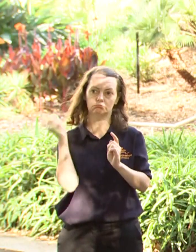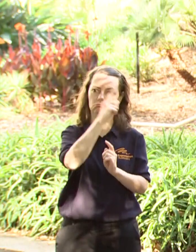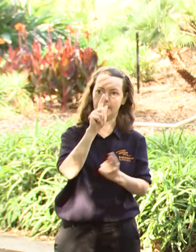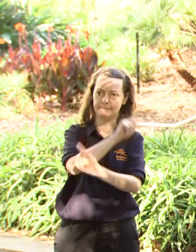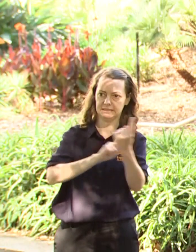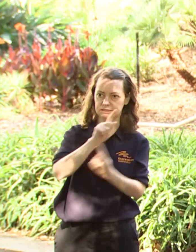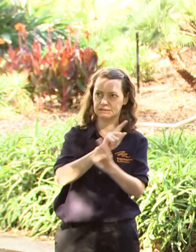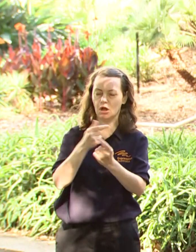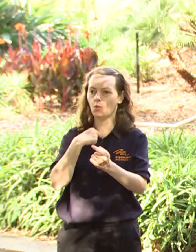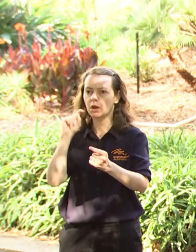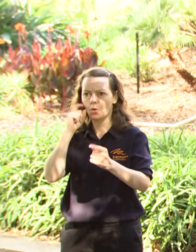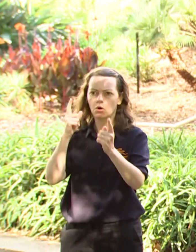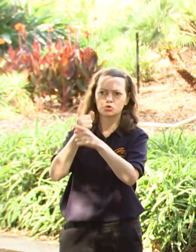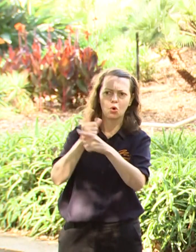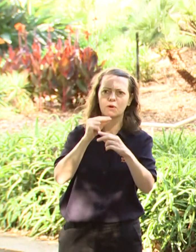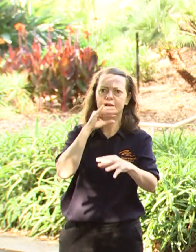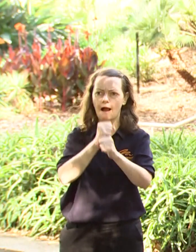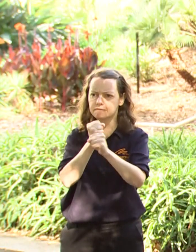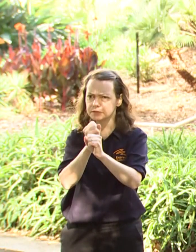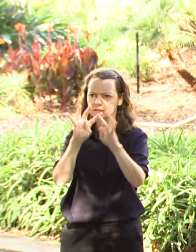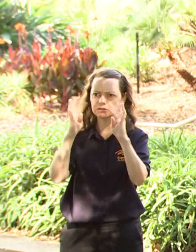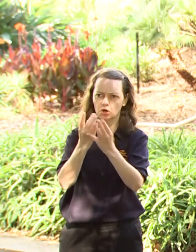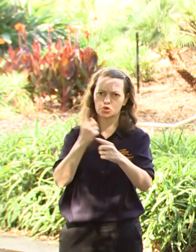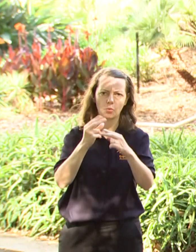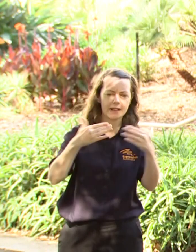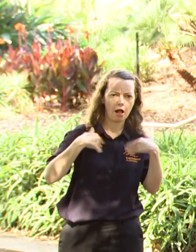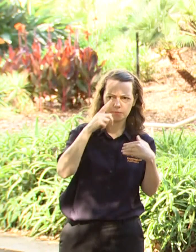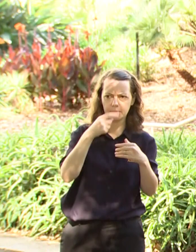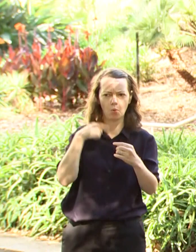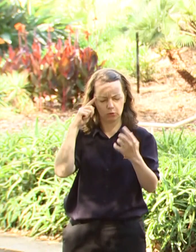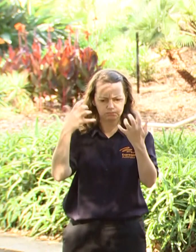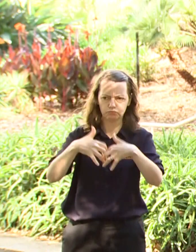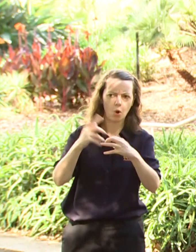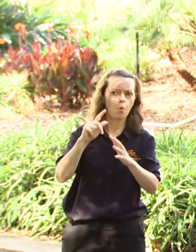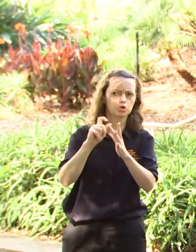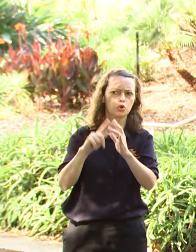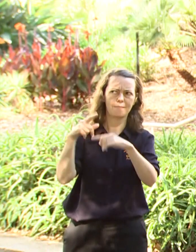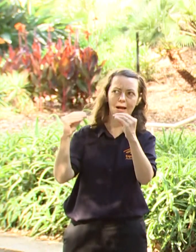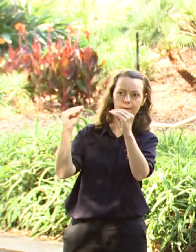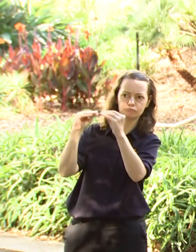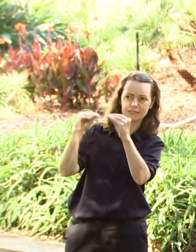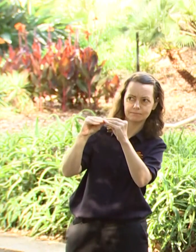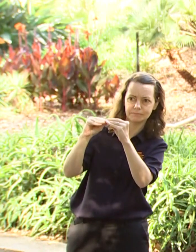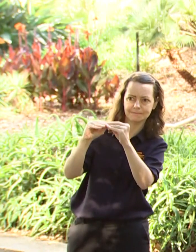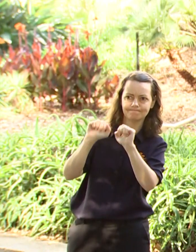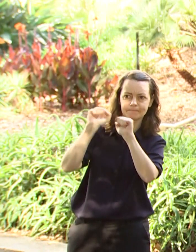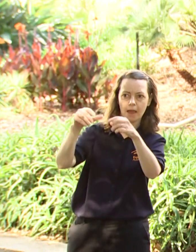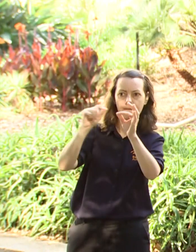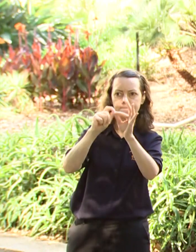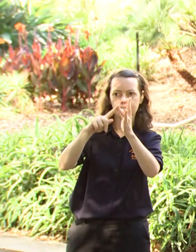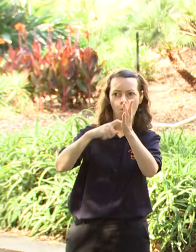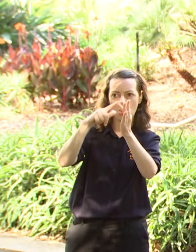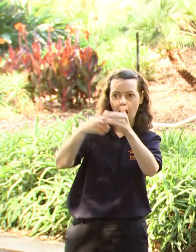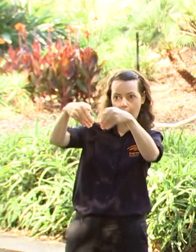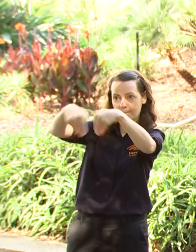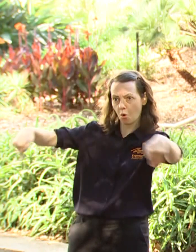government is speaking to its counterpart in Brisbane as well, and we'll have some updated advice as soon as we possibly can about what impact this may have on people who